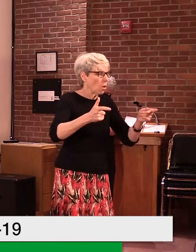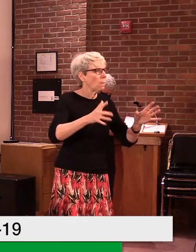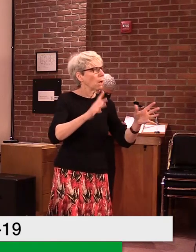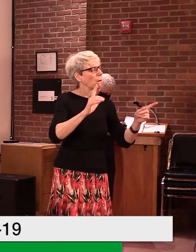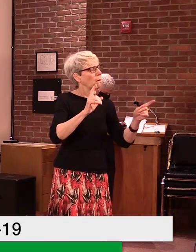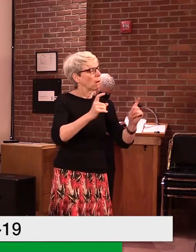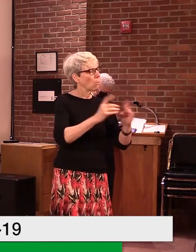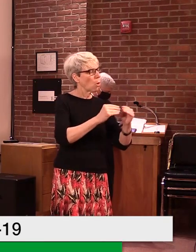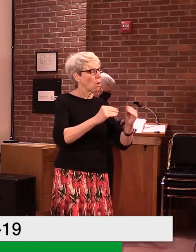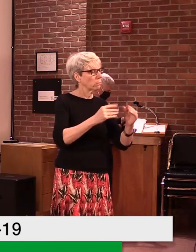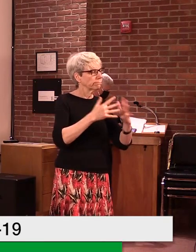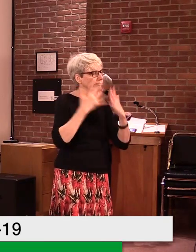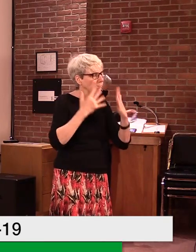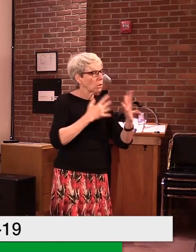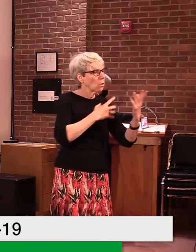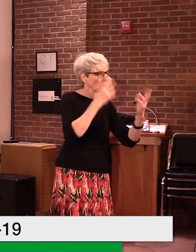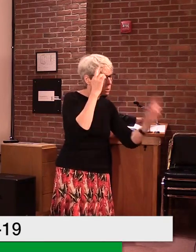hope